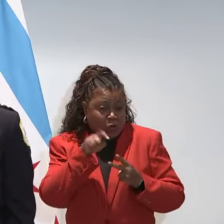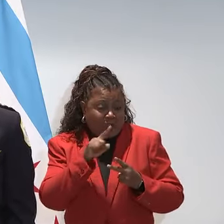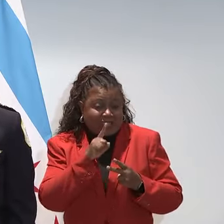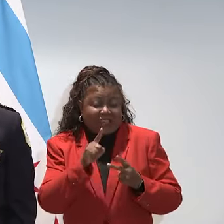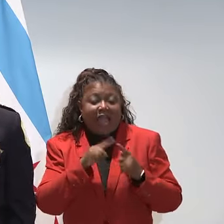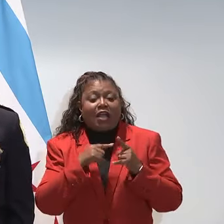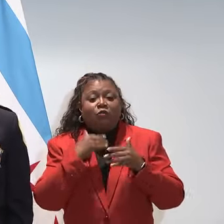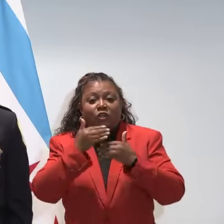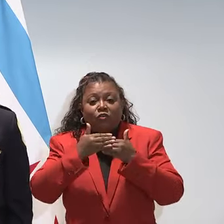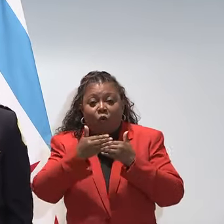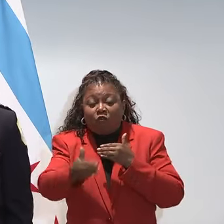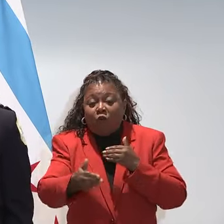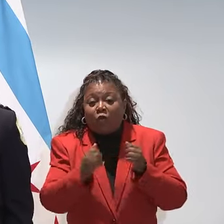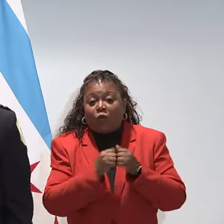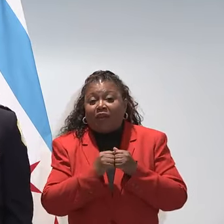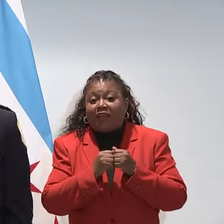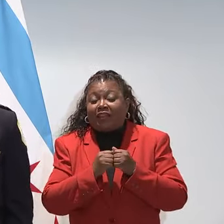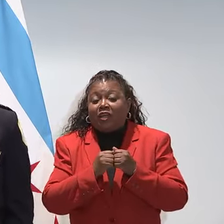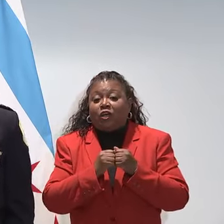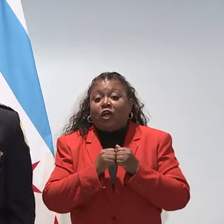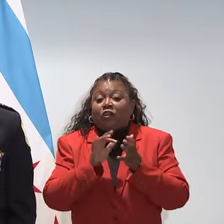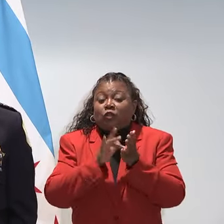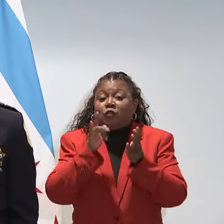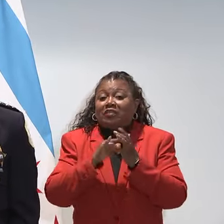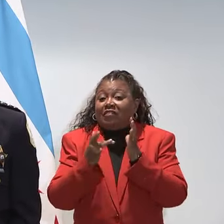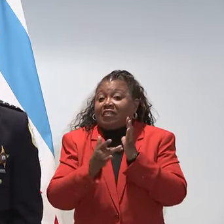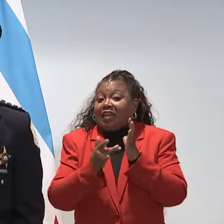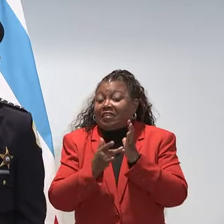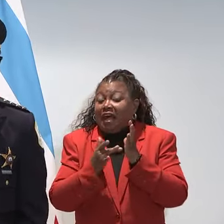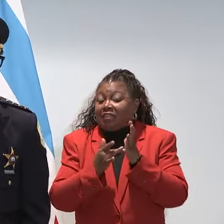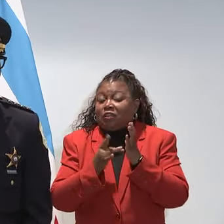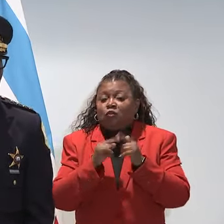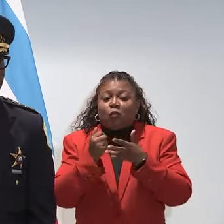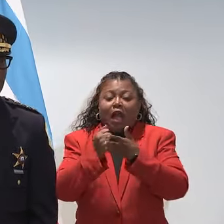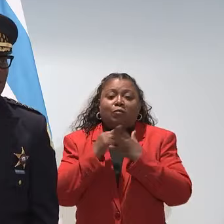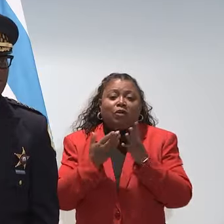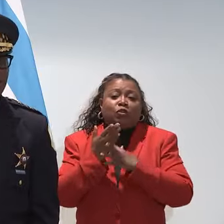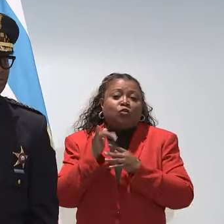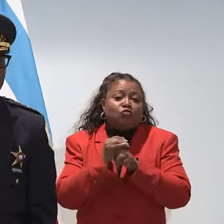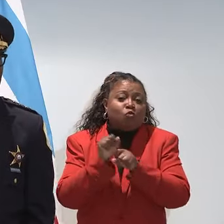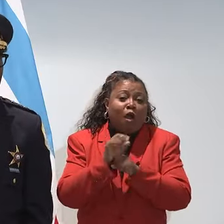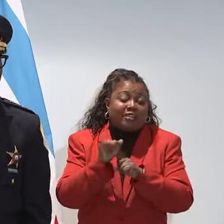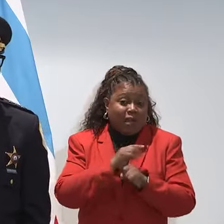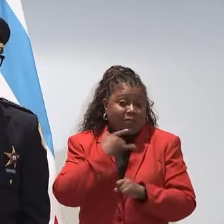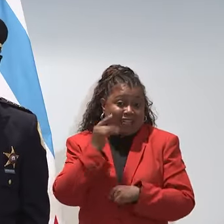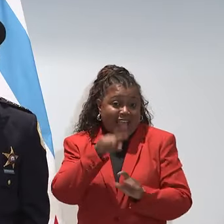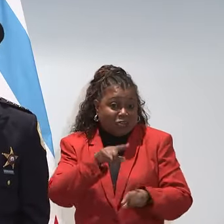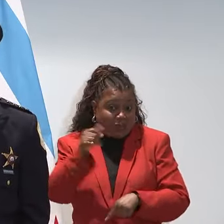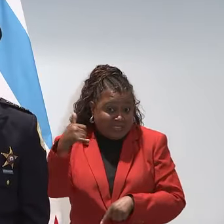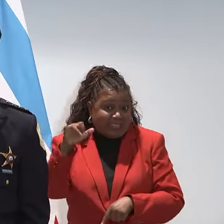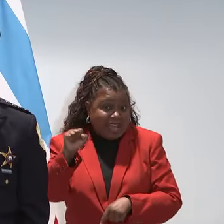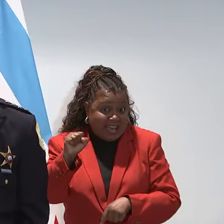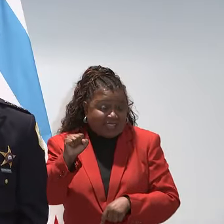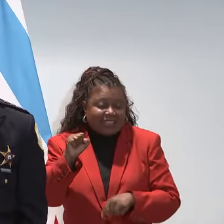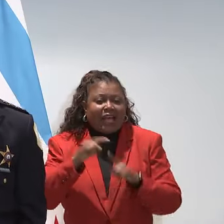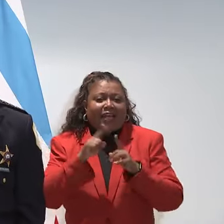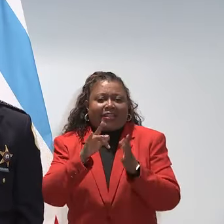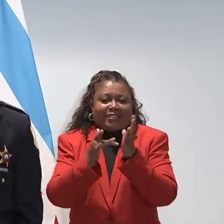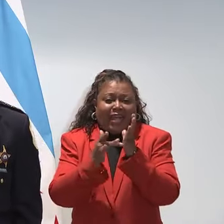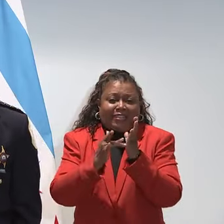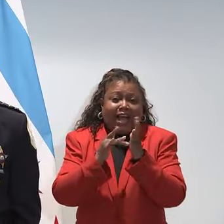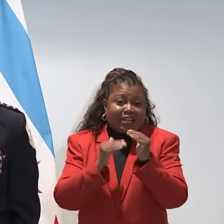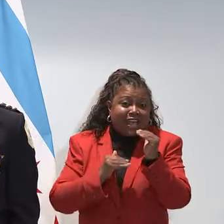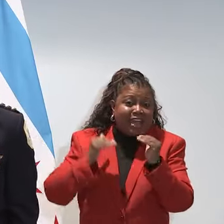is, as we go forward with the utilization of technology to help us do our job, the answer is yes, that as